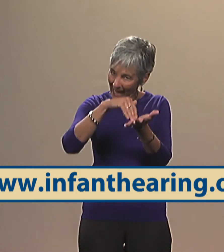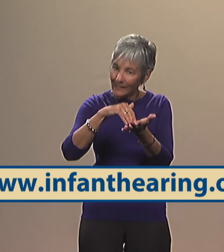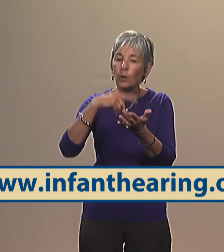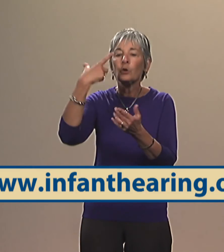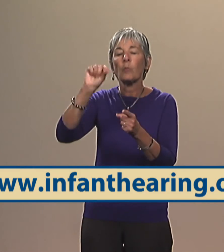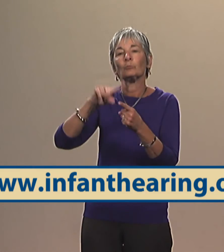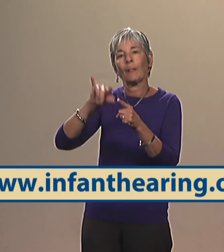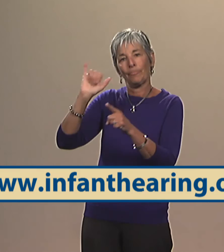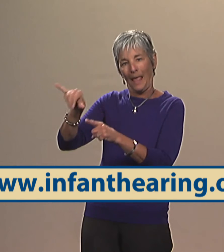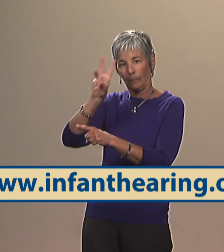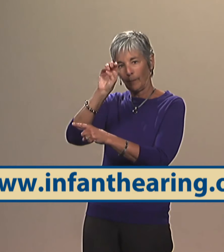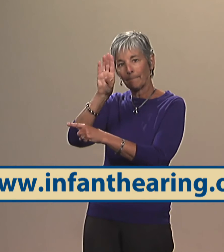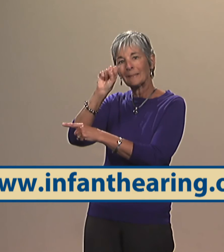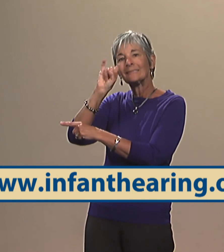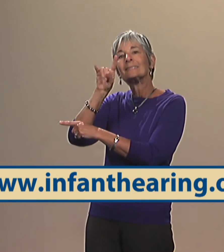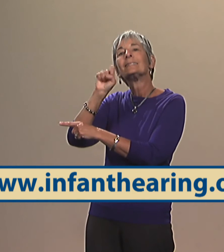Again, go to that website,